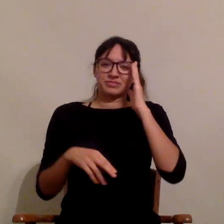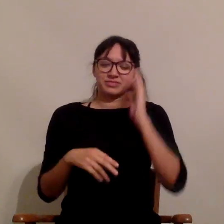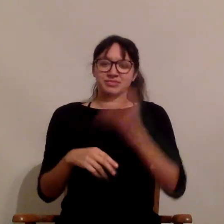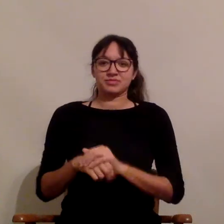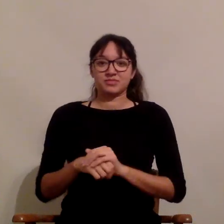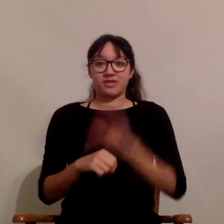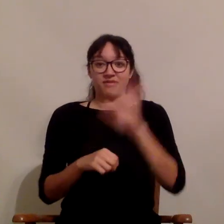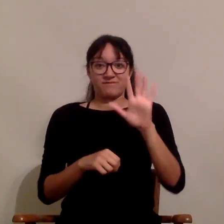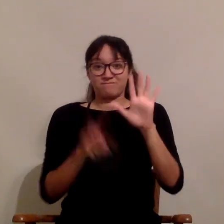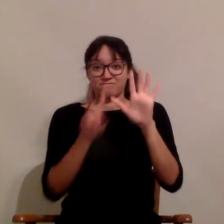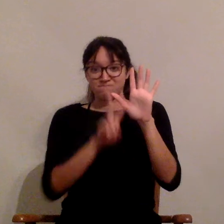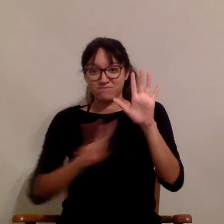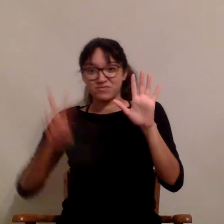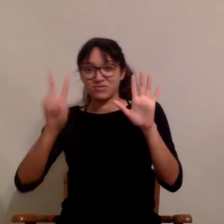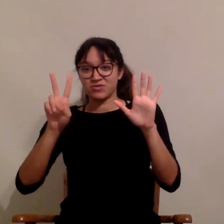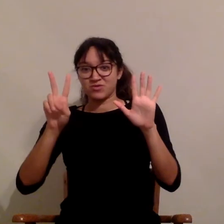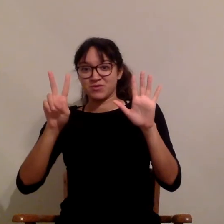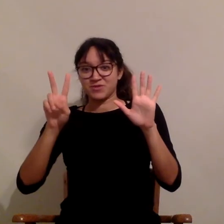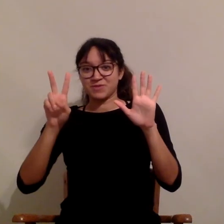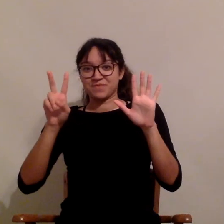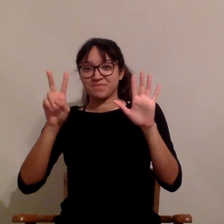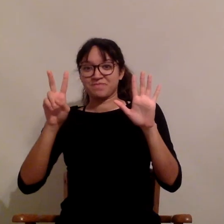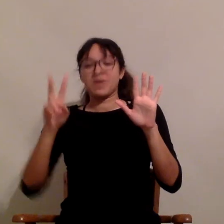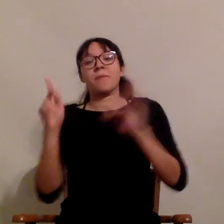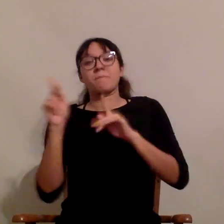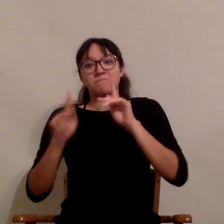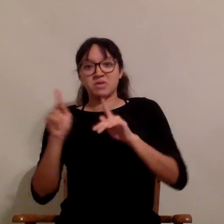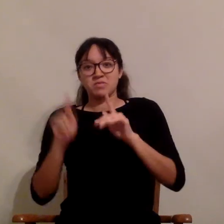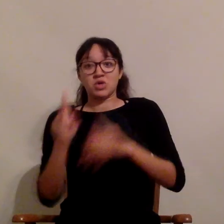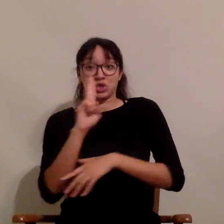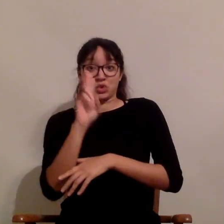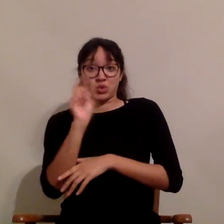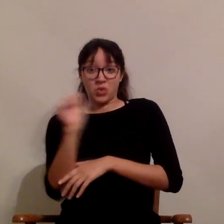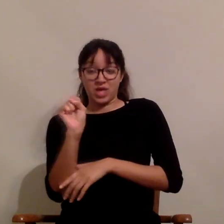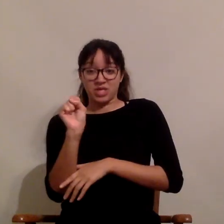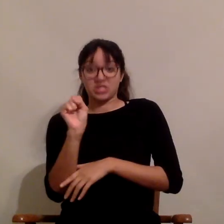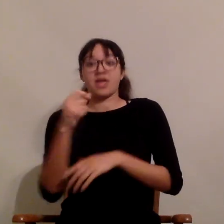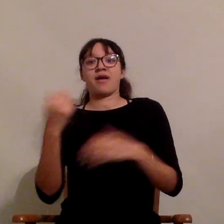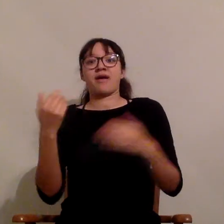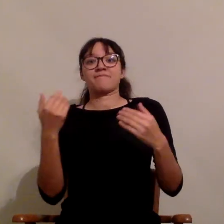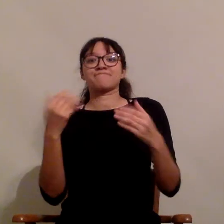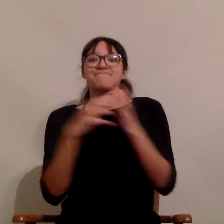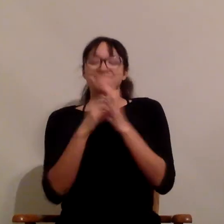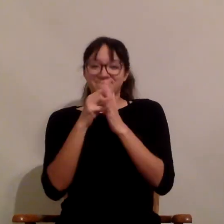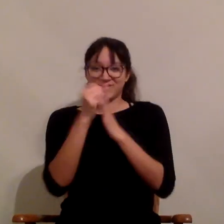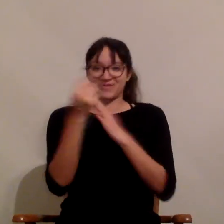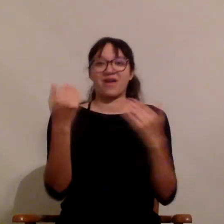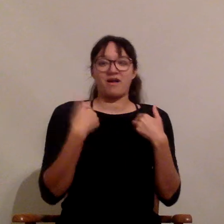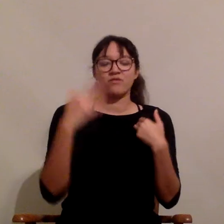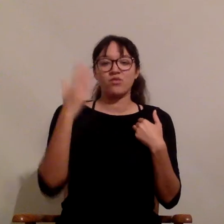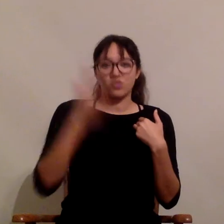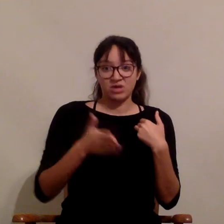the US will develop cancer in their lifetime. Of those, 90% will succumb to the disease due